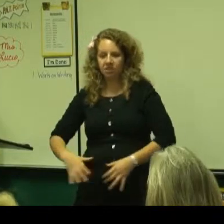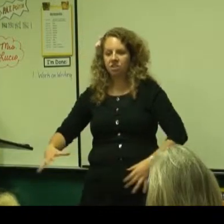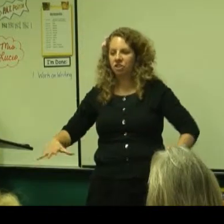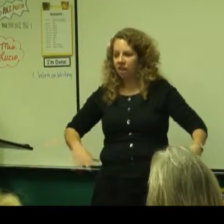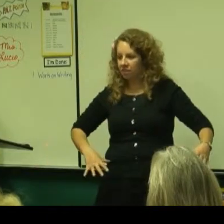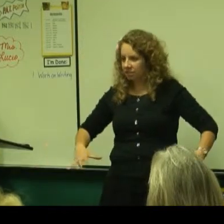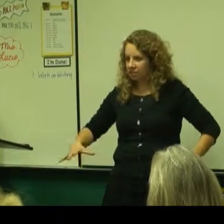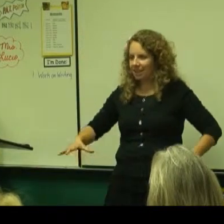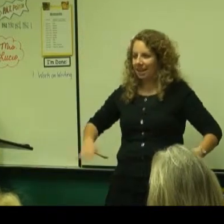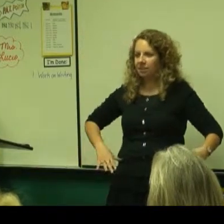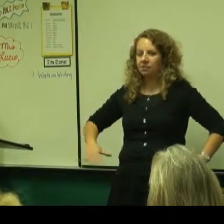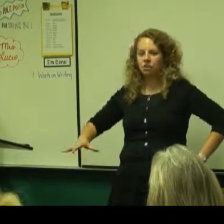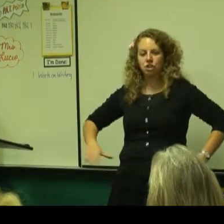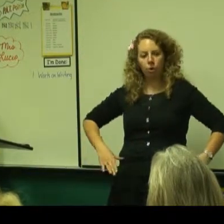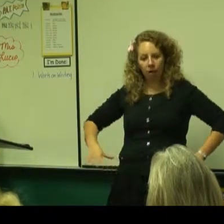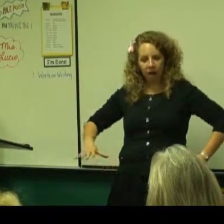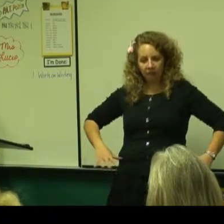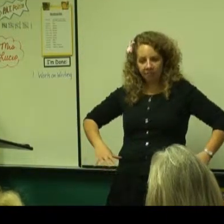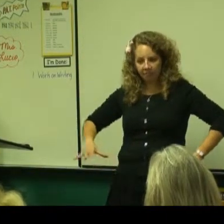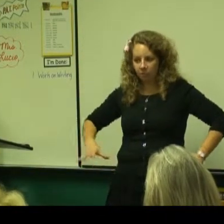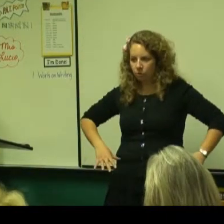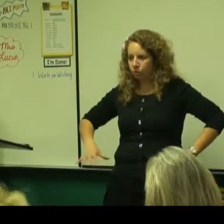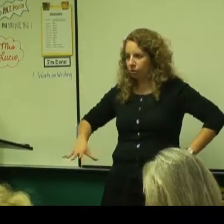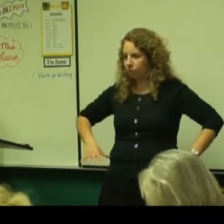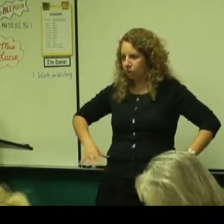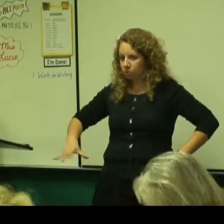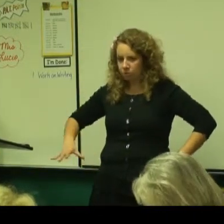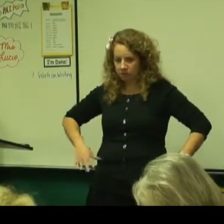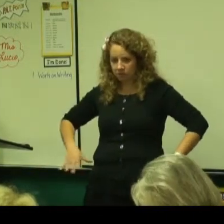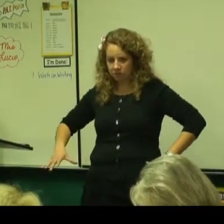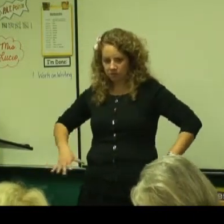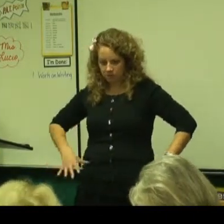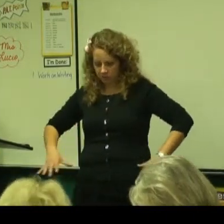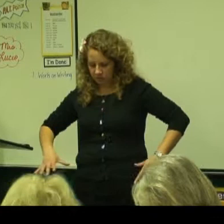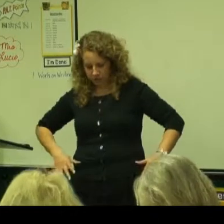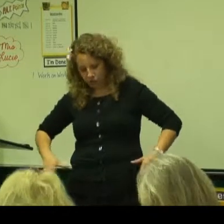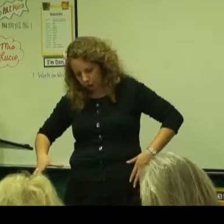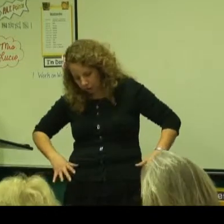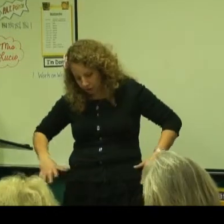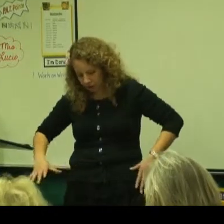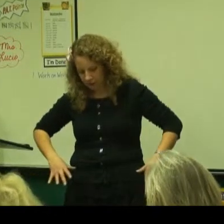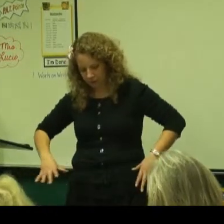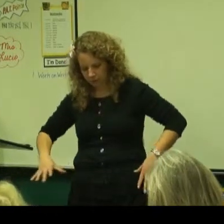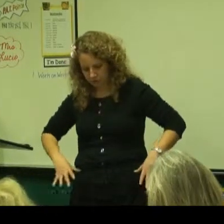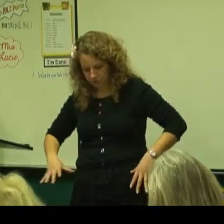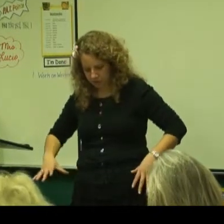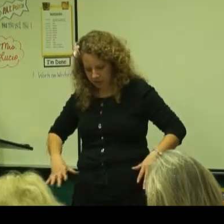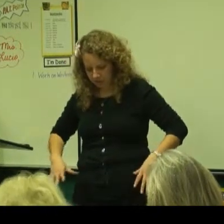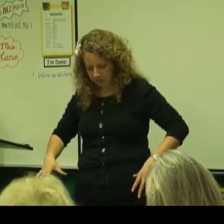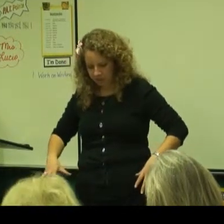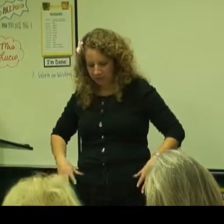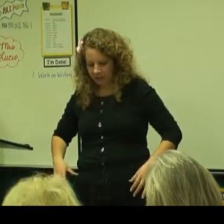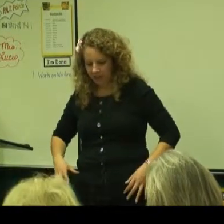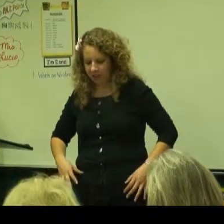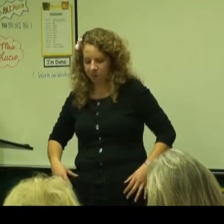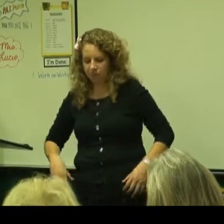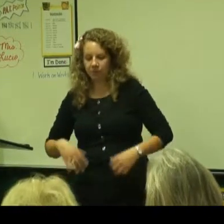is the sign show off or boast. Like you're showing off, you're boasting. Okay, so we'll